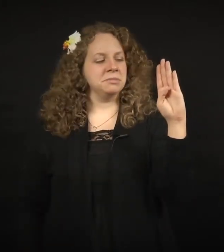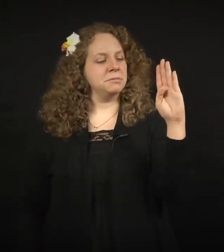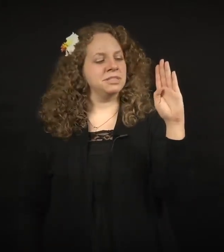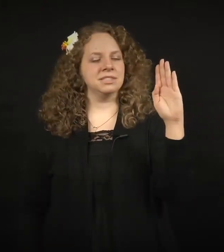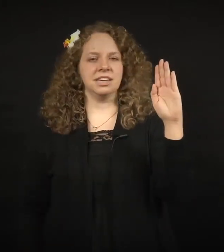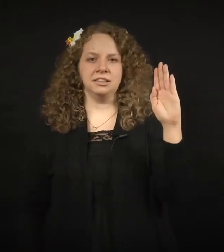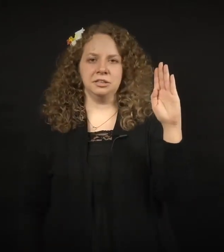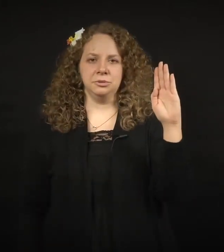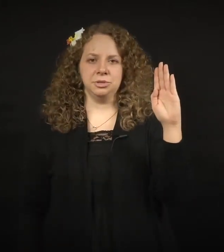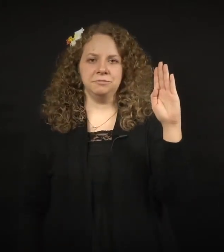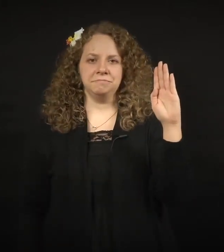Sometimes it's slightly looser.